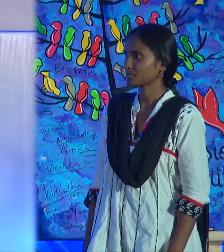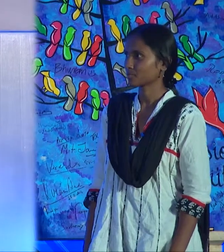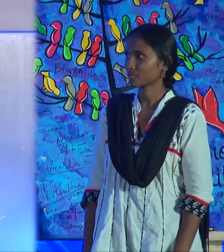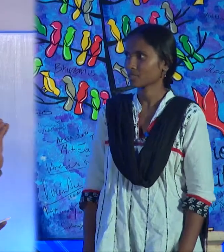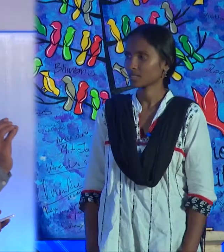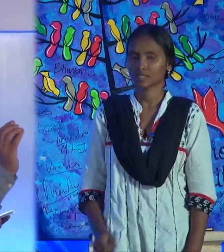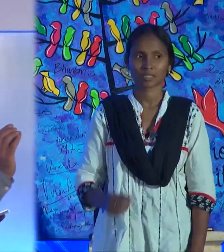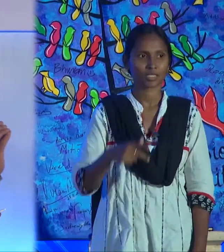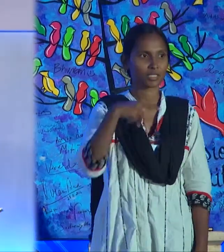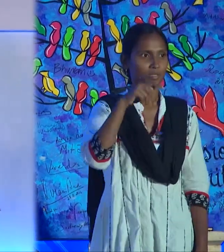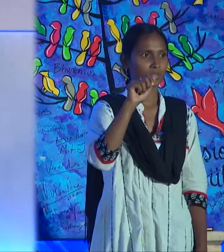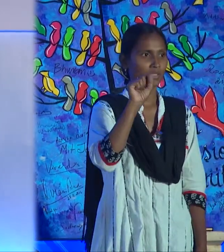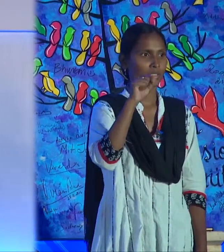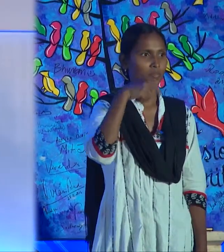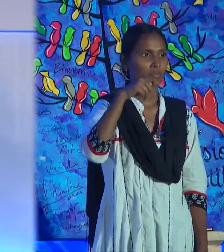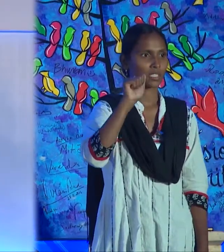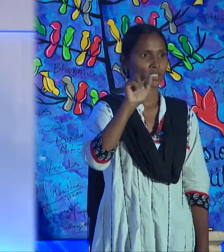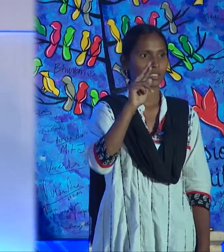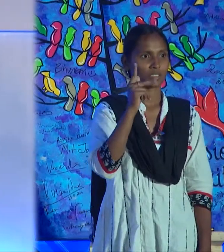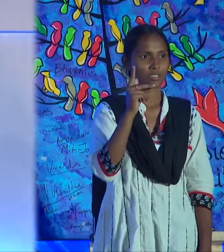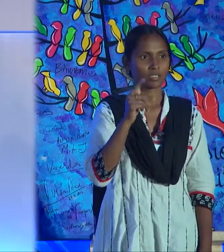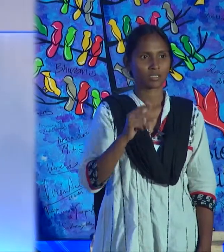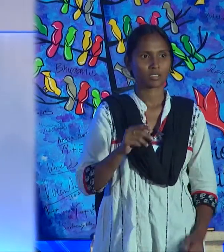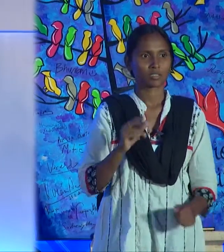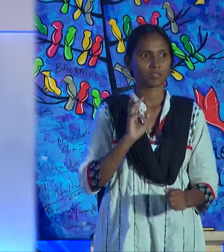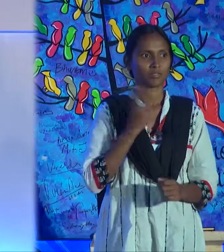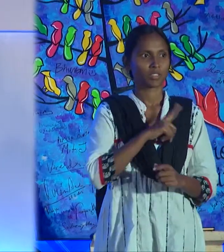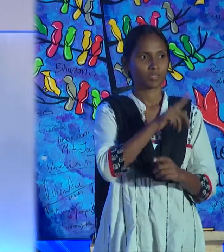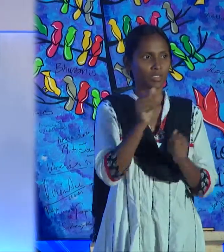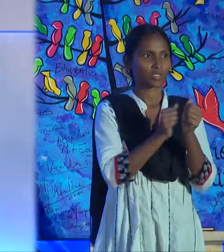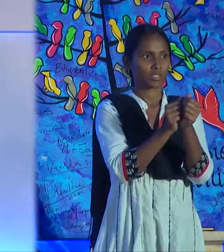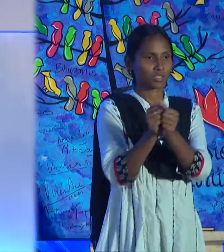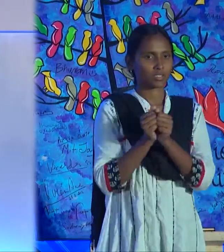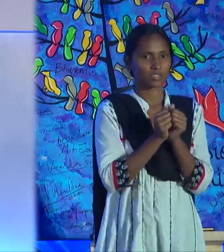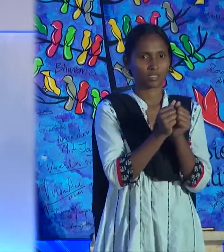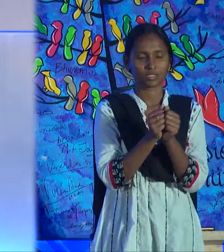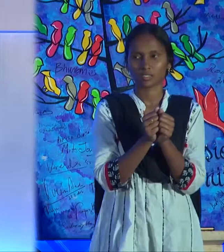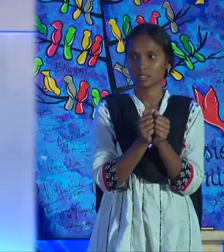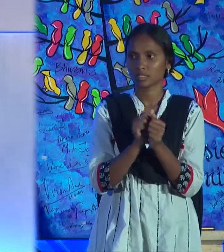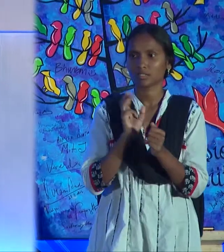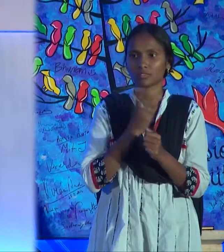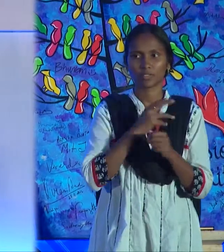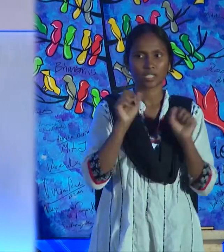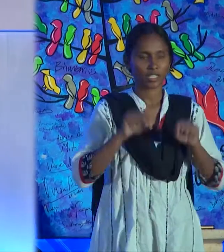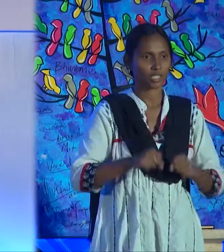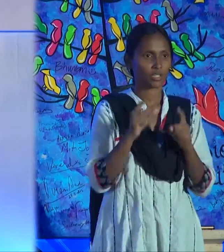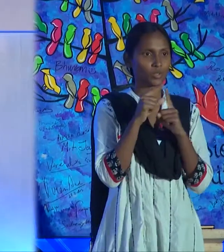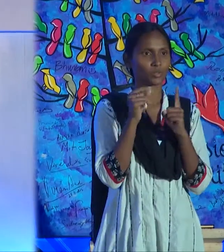But when we get together, we can do